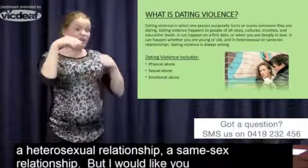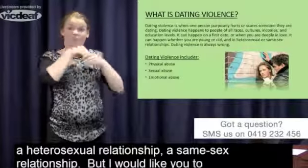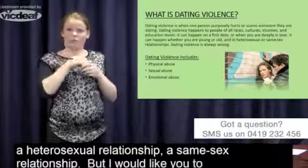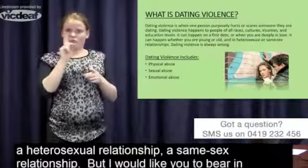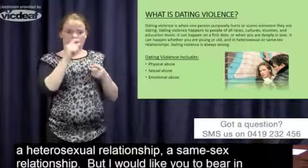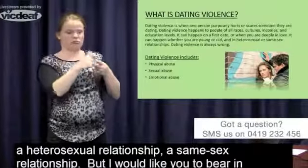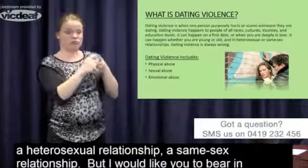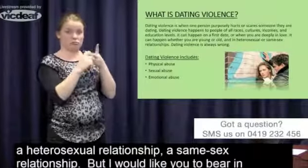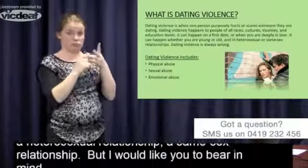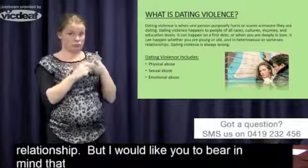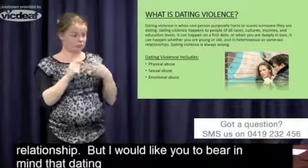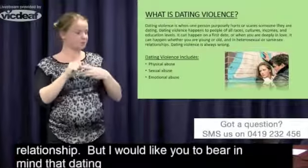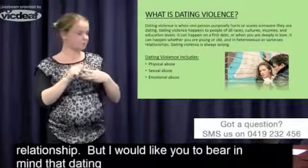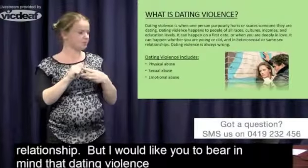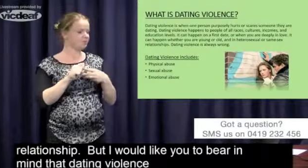violence is not appropriate.